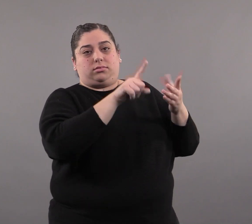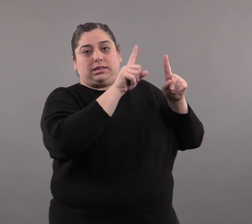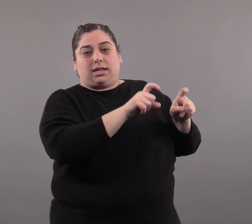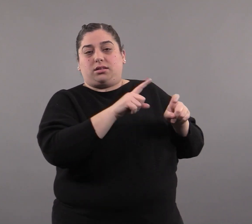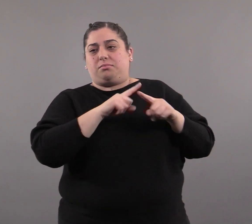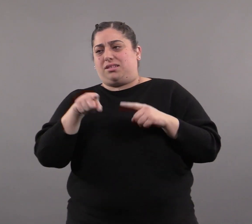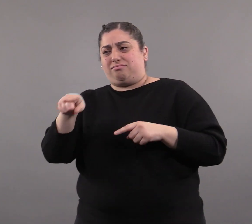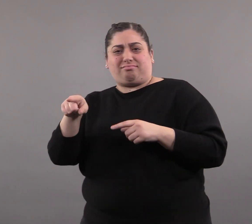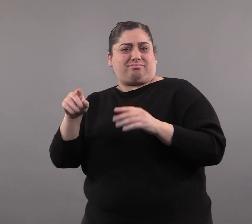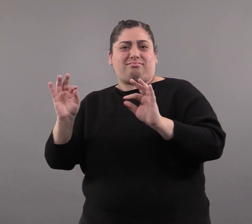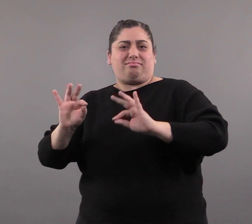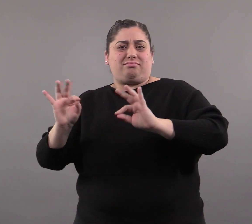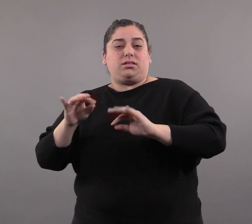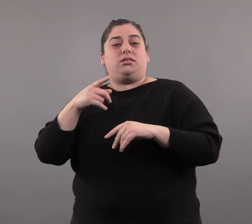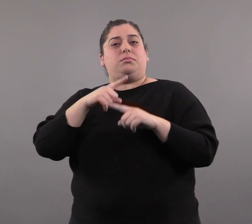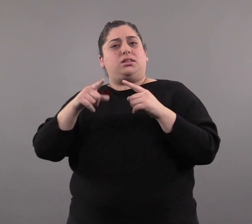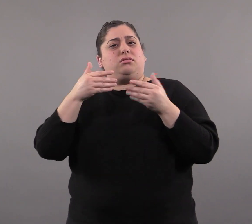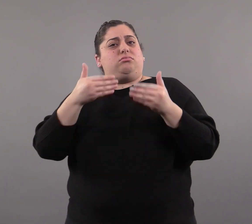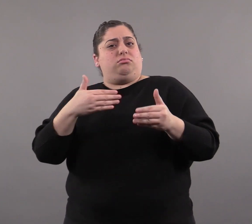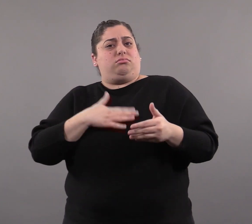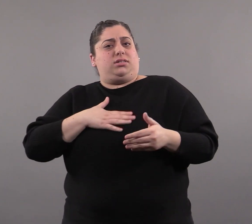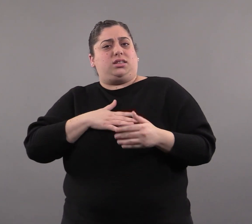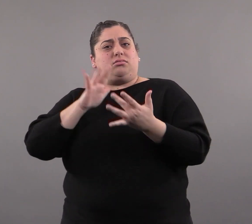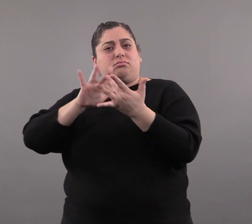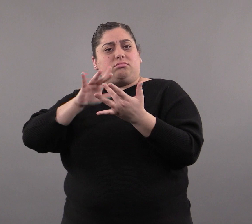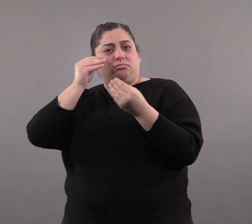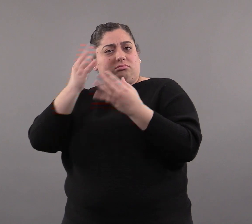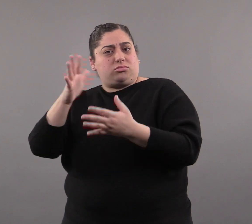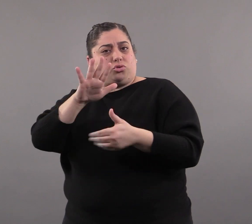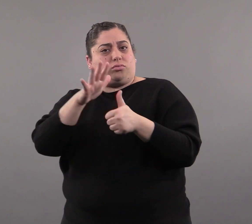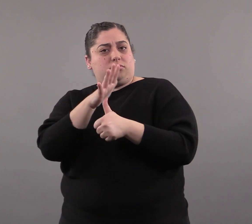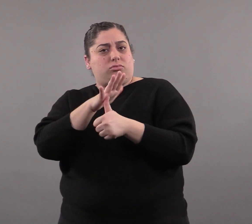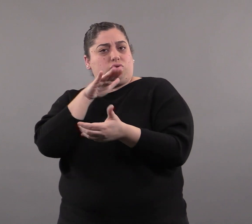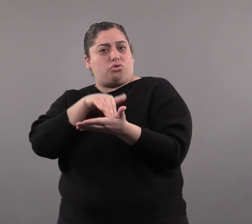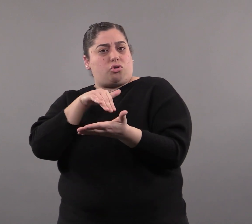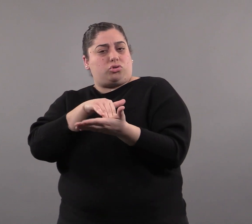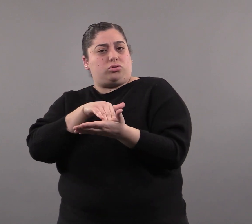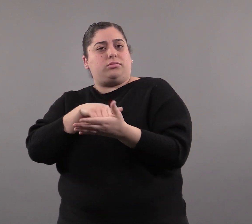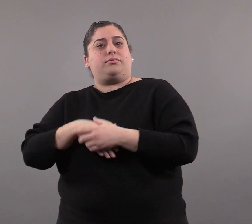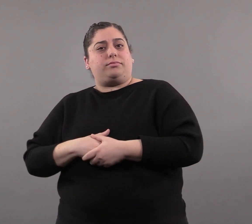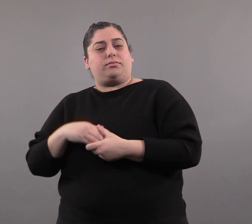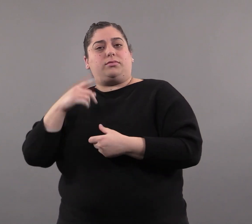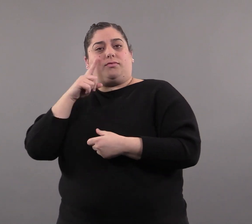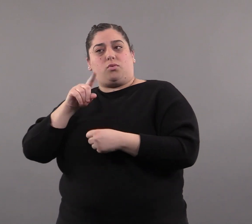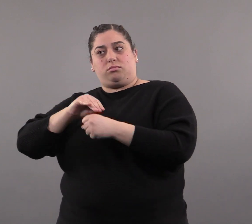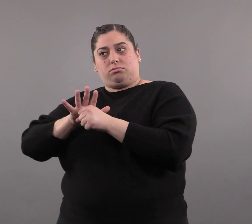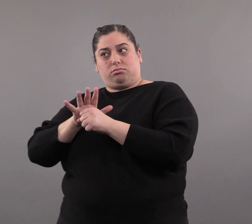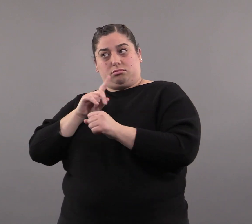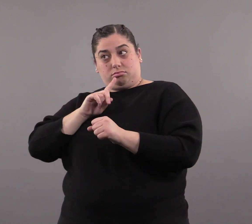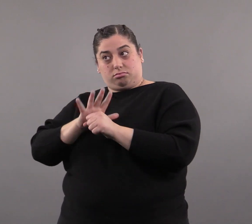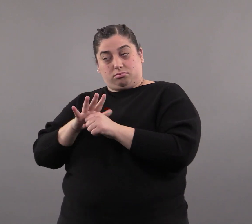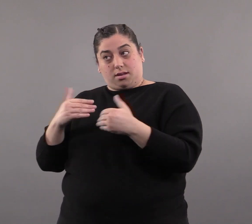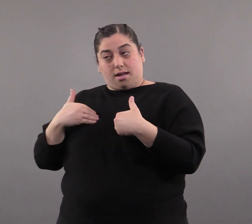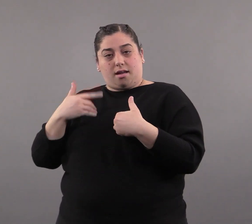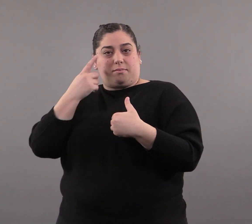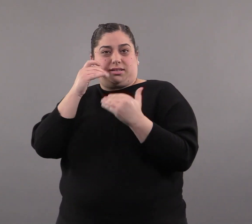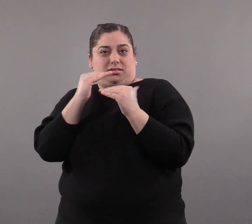about ordering a COVID-19 test. And again, I also want to emphasize and repeat,